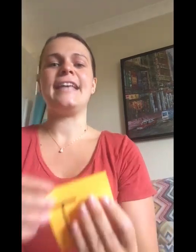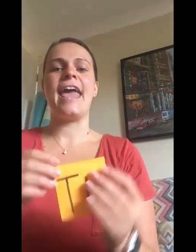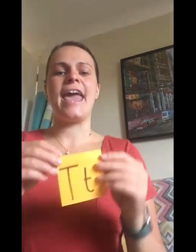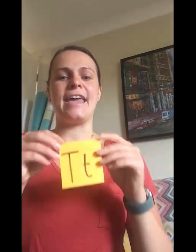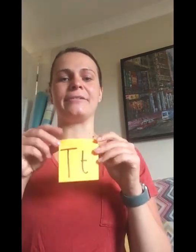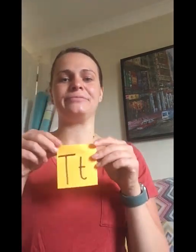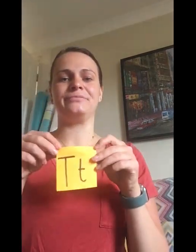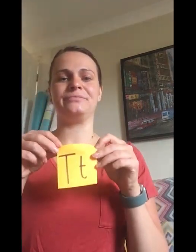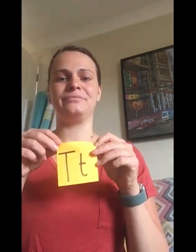T.